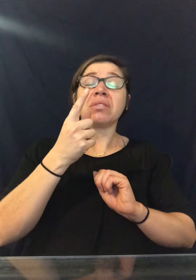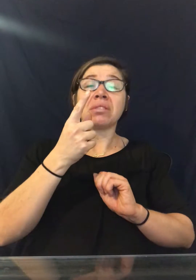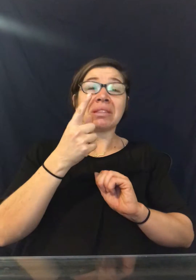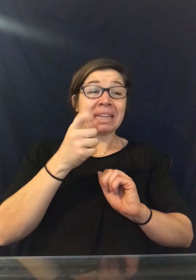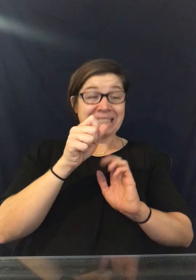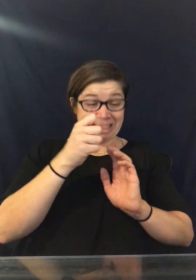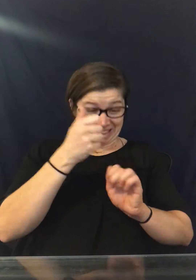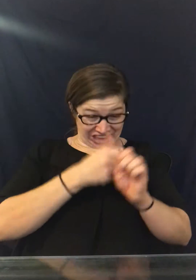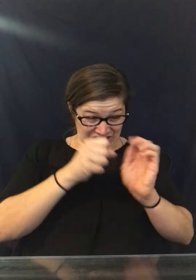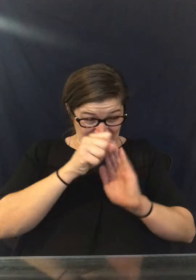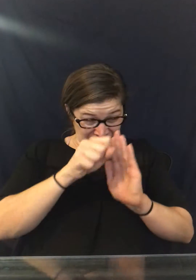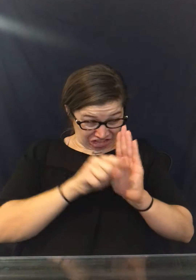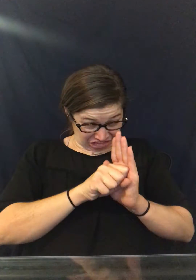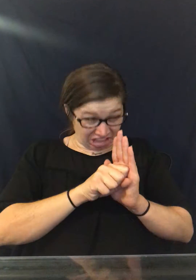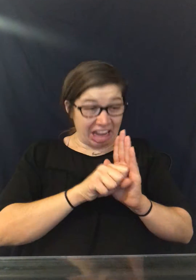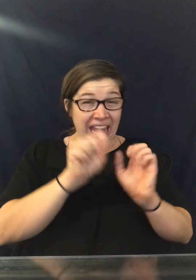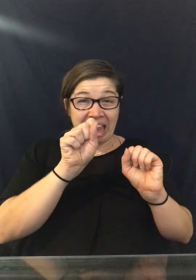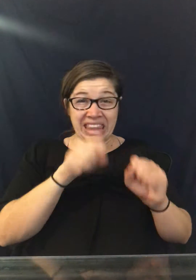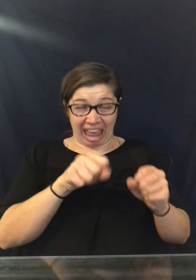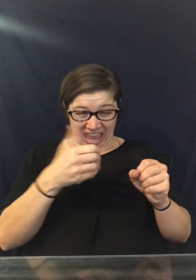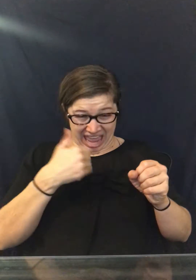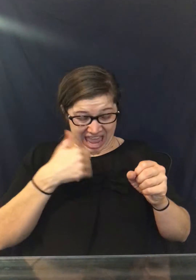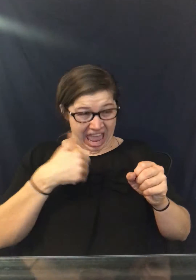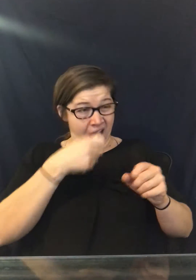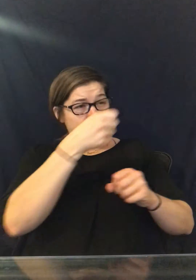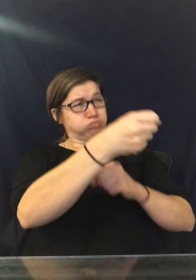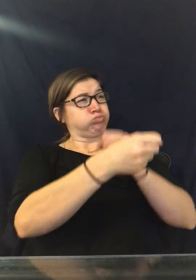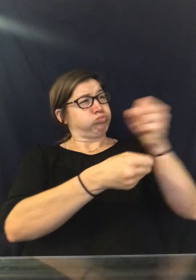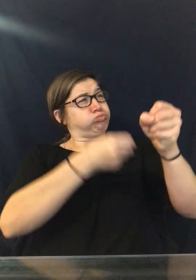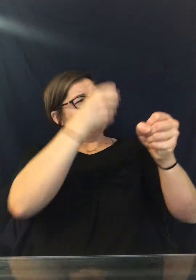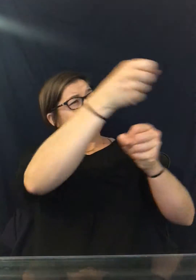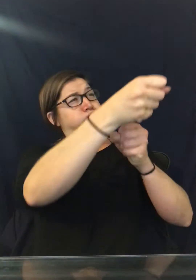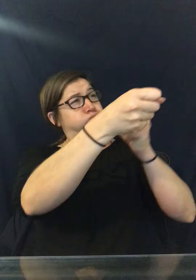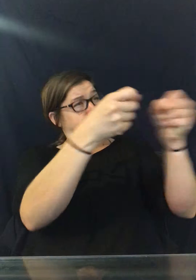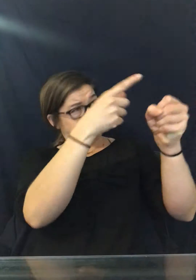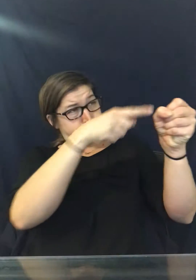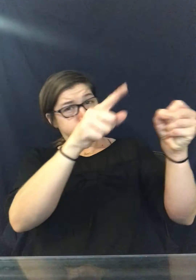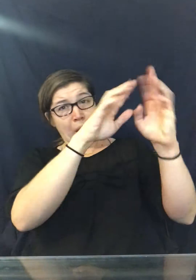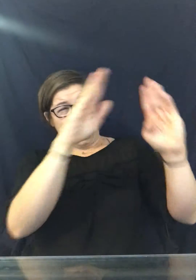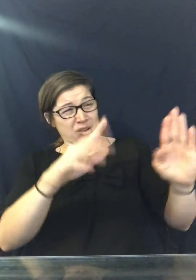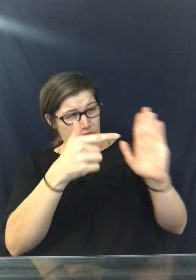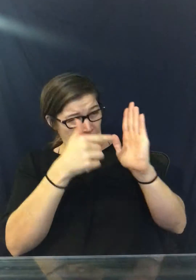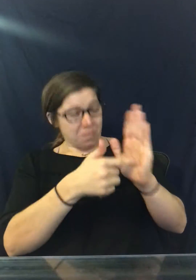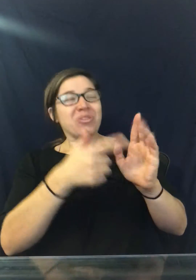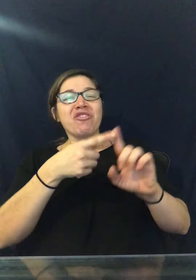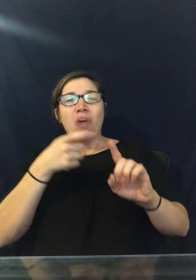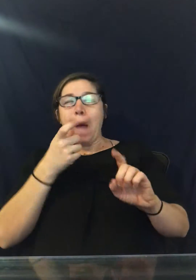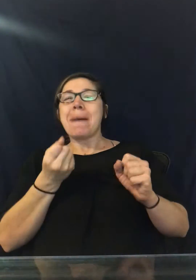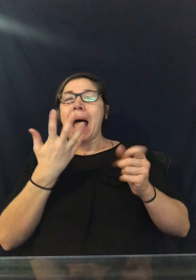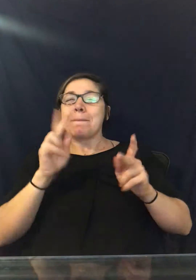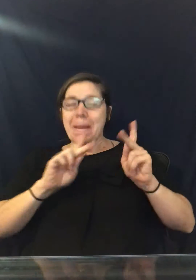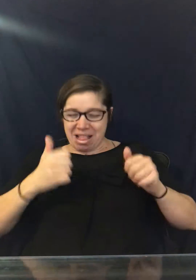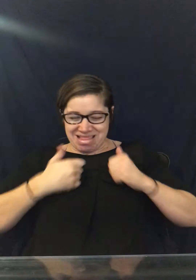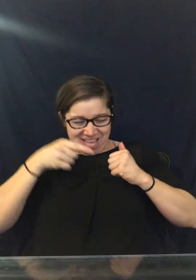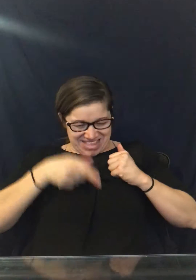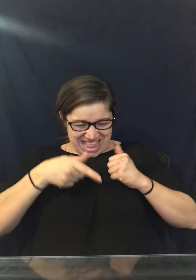their population. And something I forgot to mention is that this is why America takes